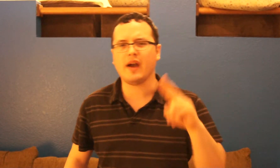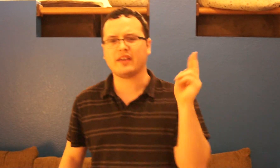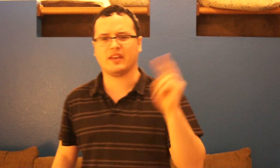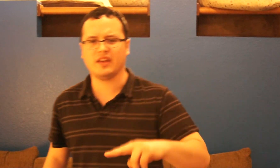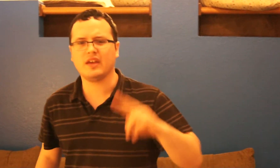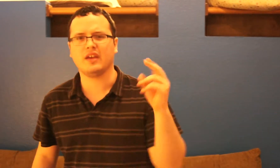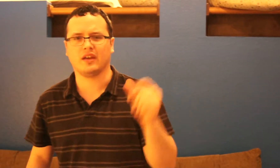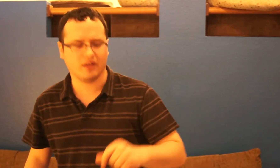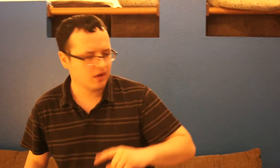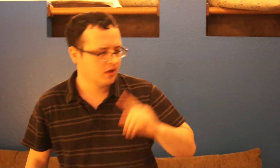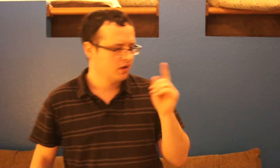so I can.